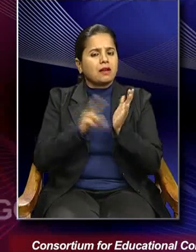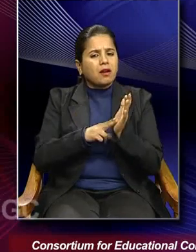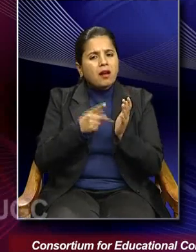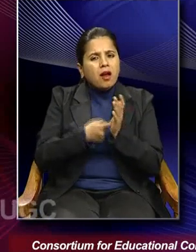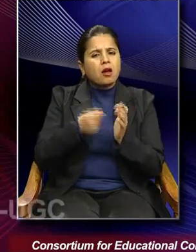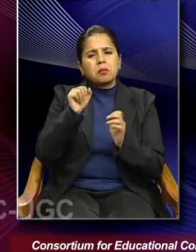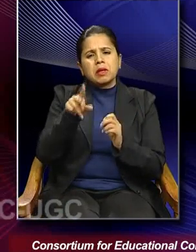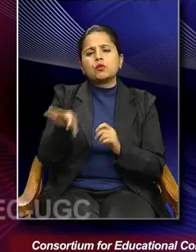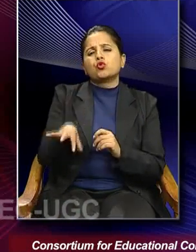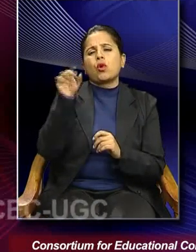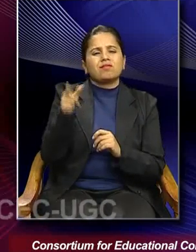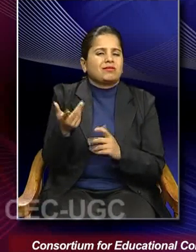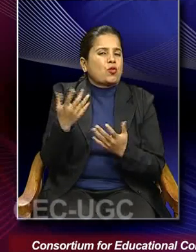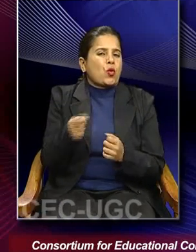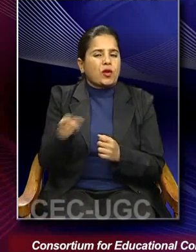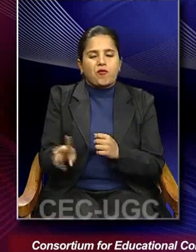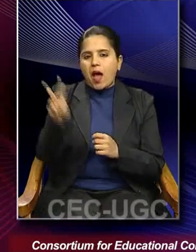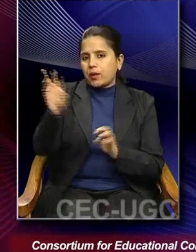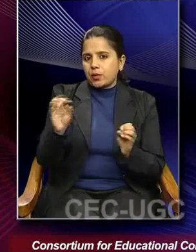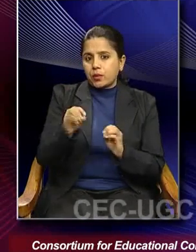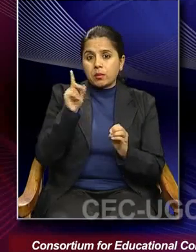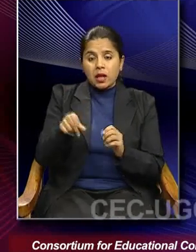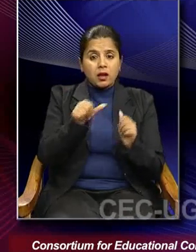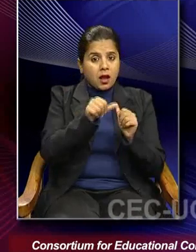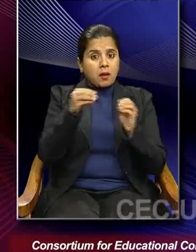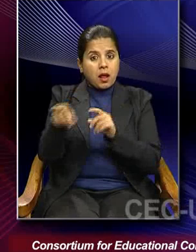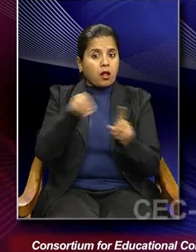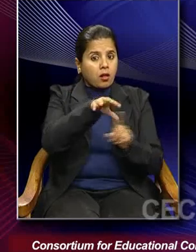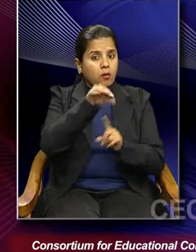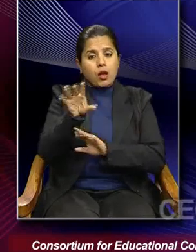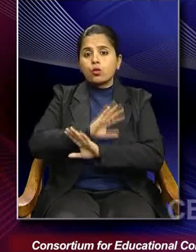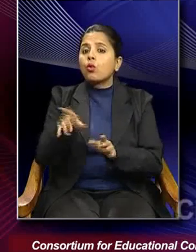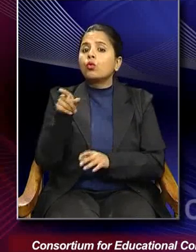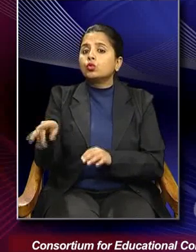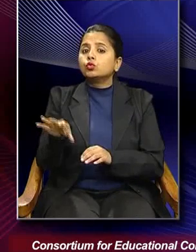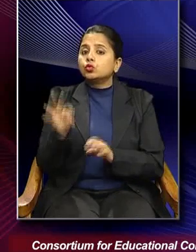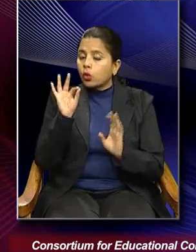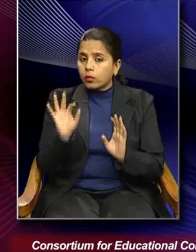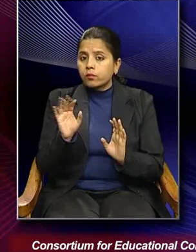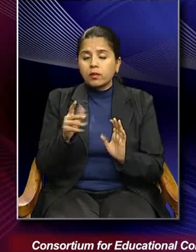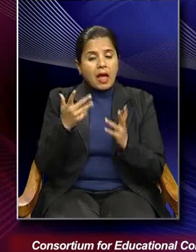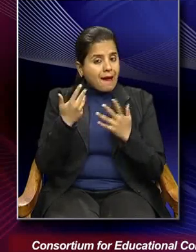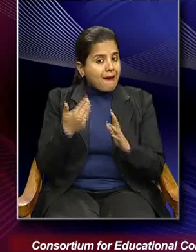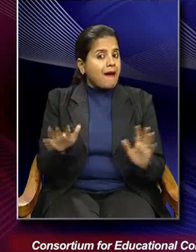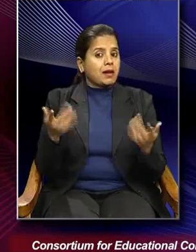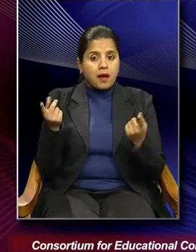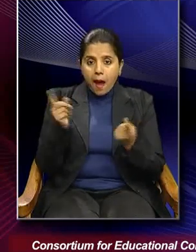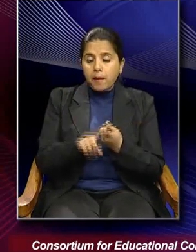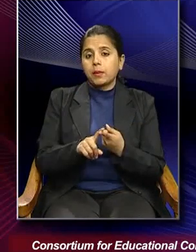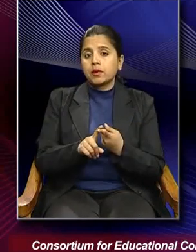should not affect the choice between A and B ever. They should, under no